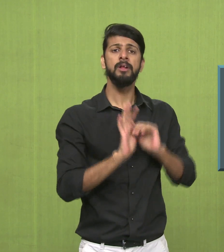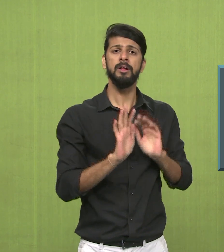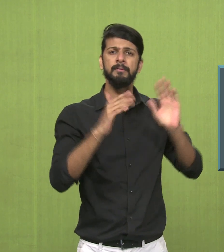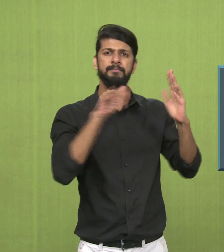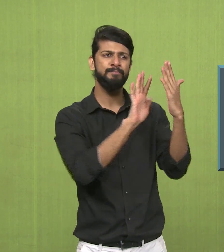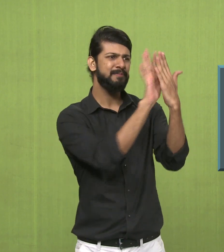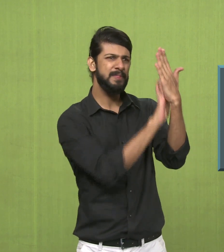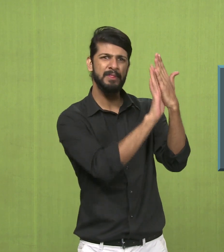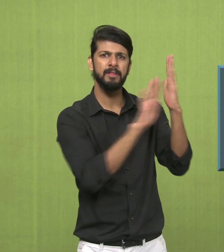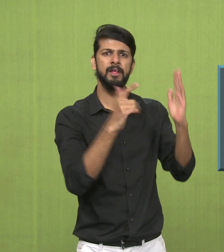broad.